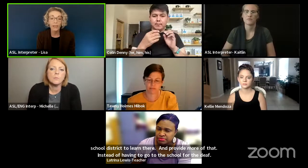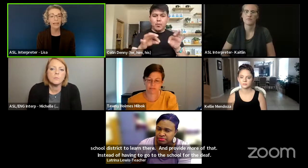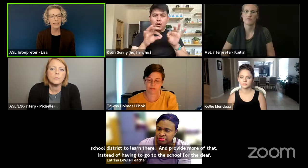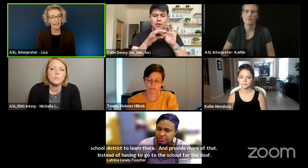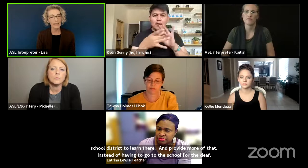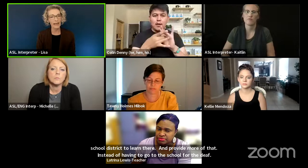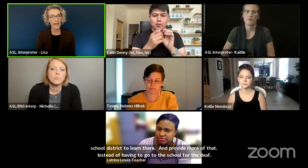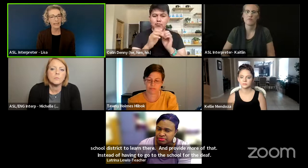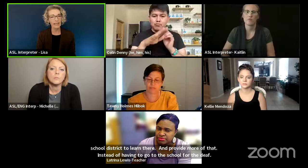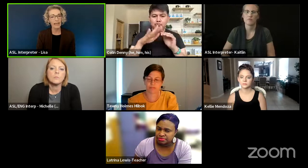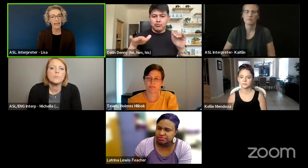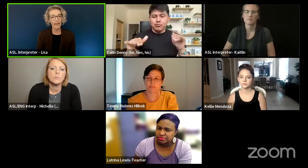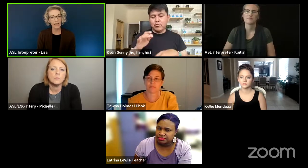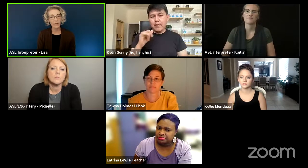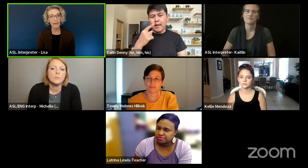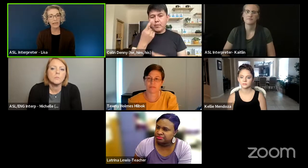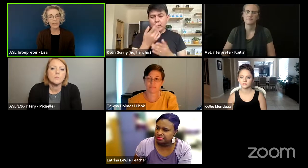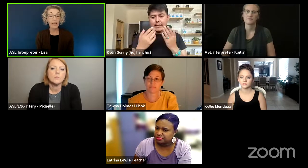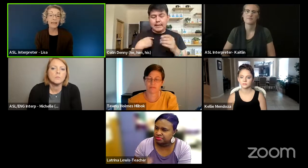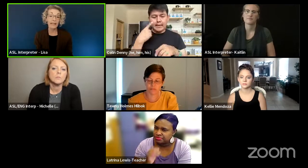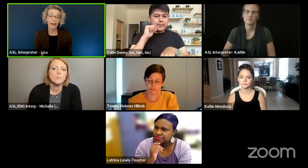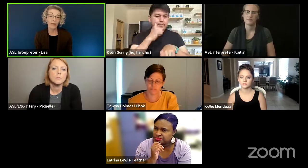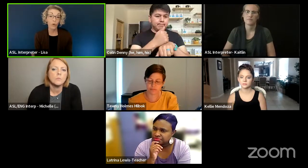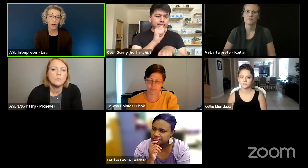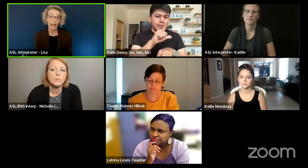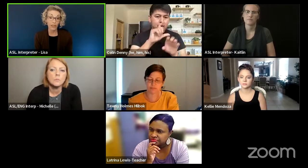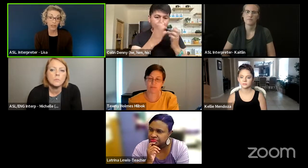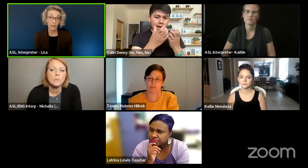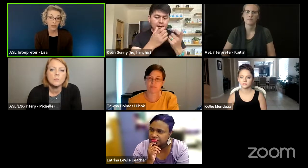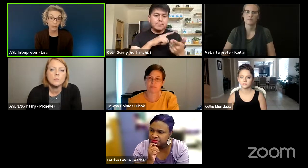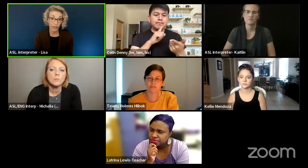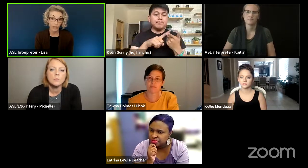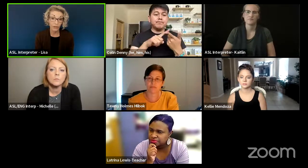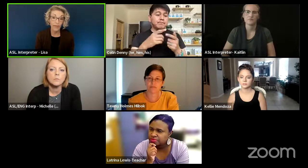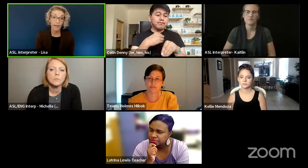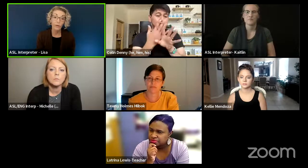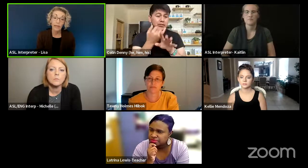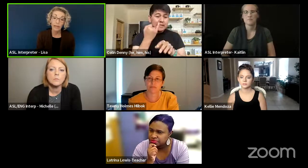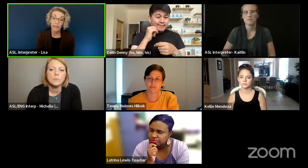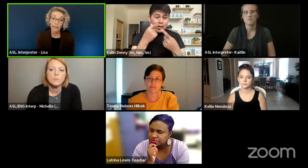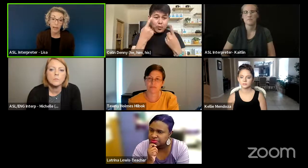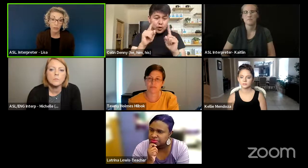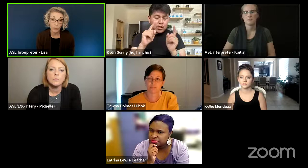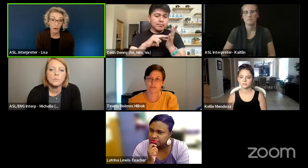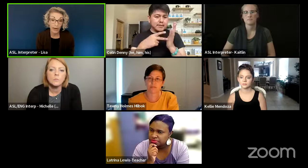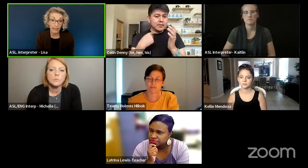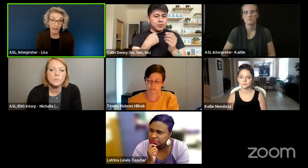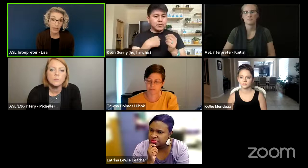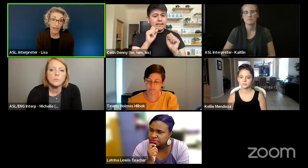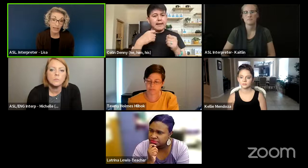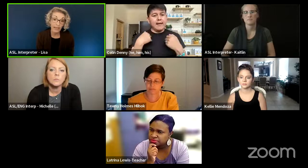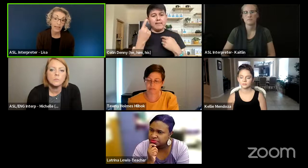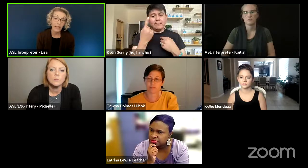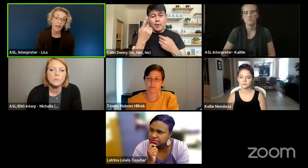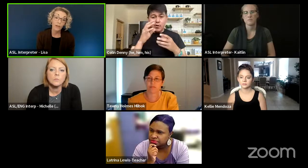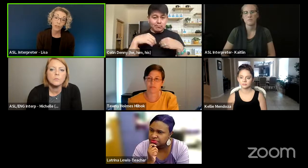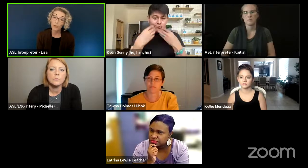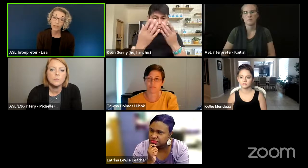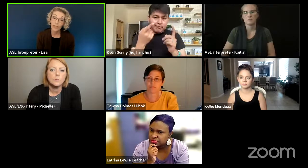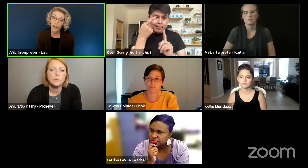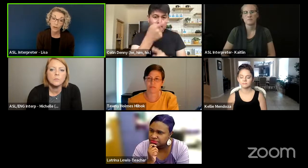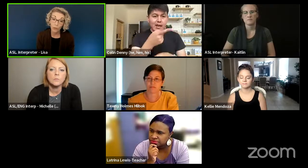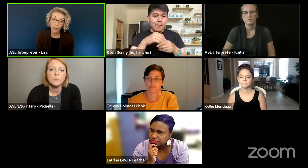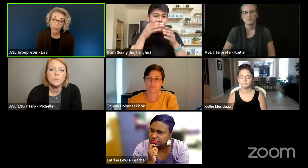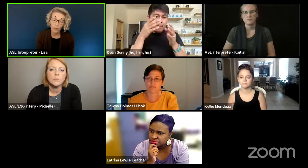there, there's that disconnect. And I think they need to have more connection with their children. We need to establish more ASL classes.